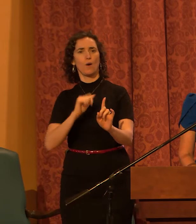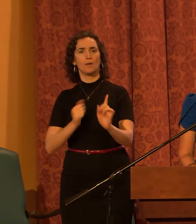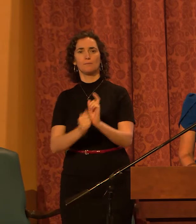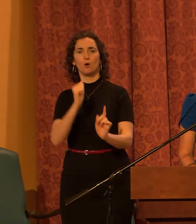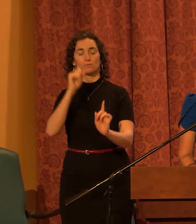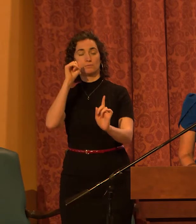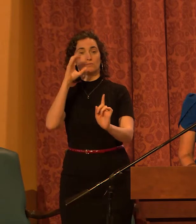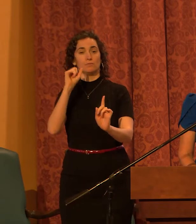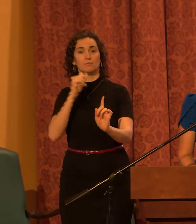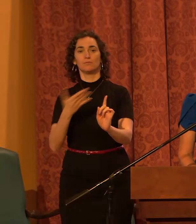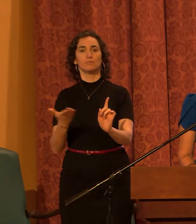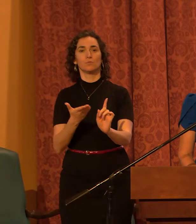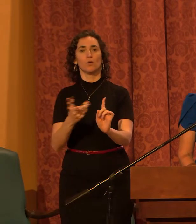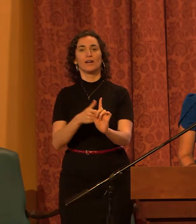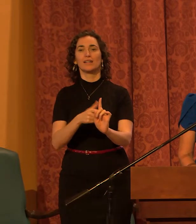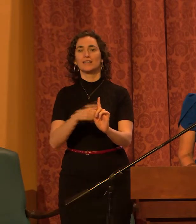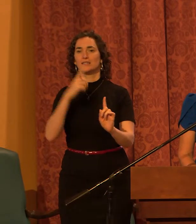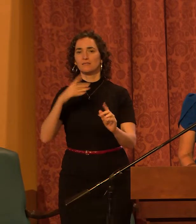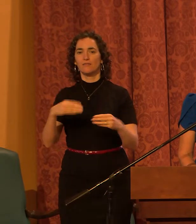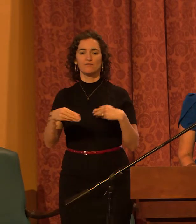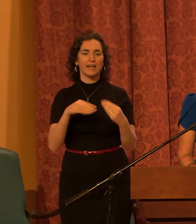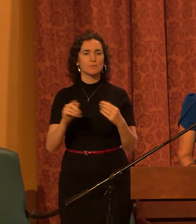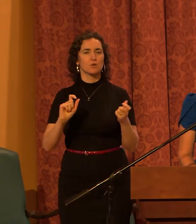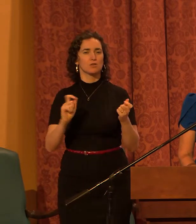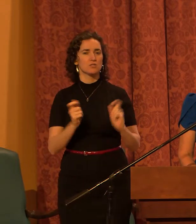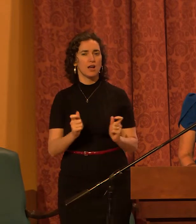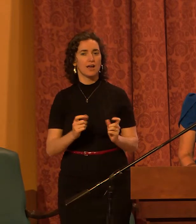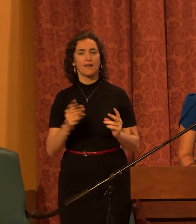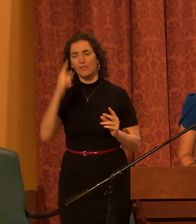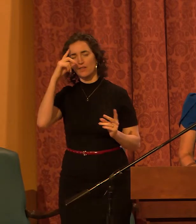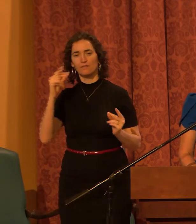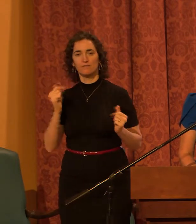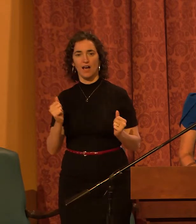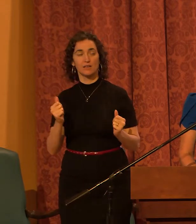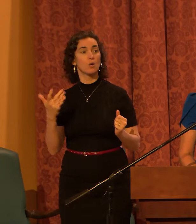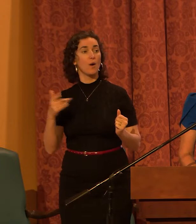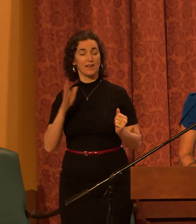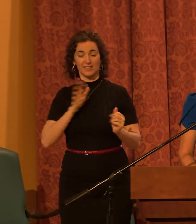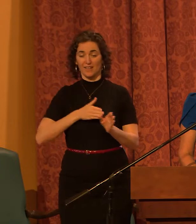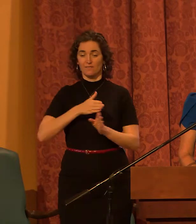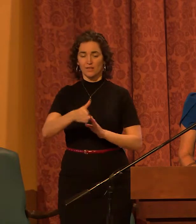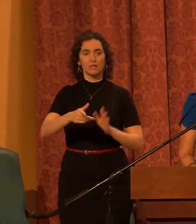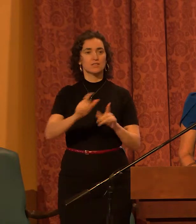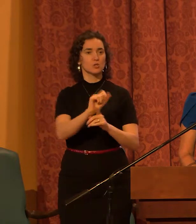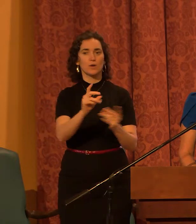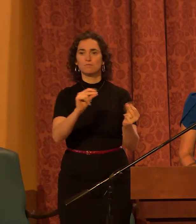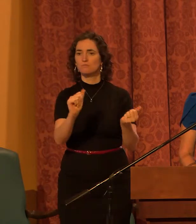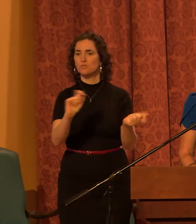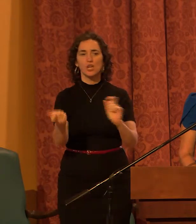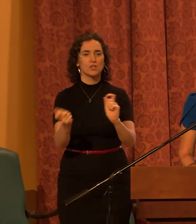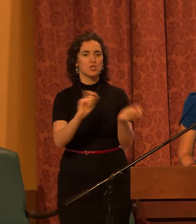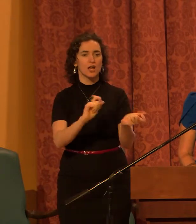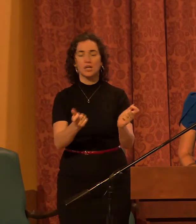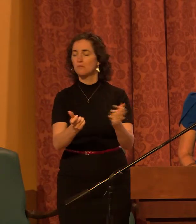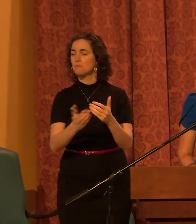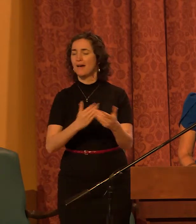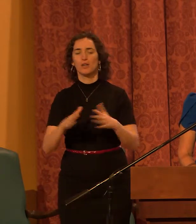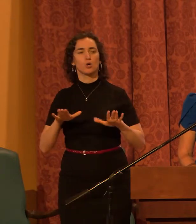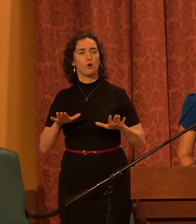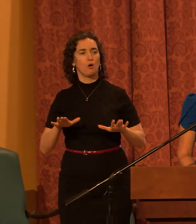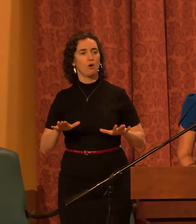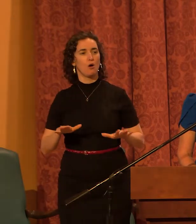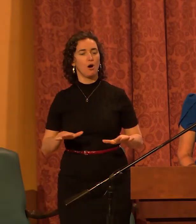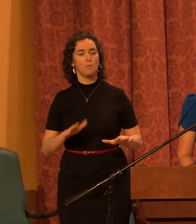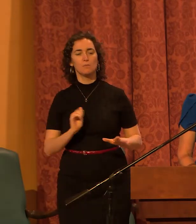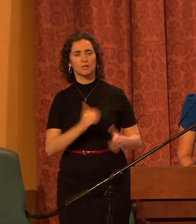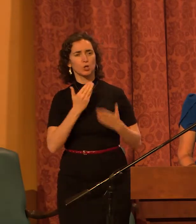is his adaptability and quick thinking. In a field where circumstances can change rapidly, he remains calm under pressure and is able to